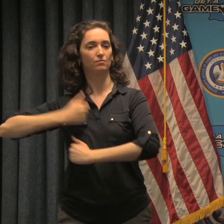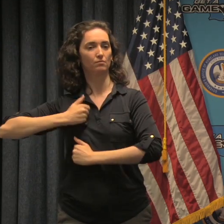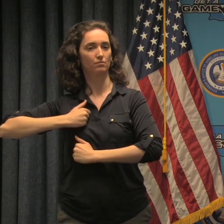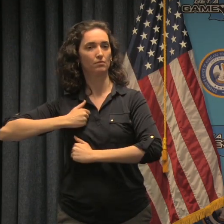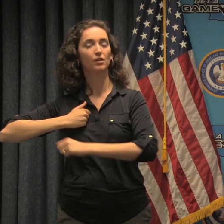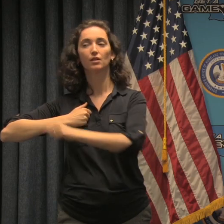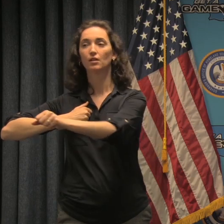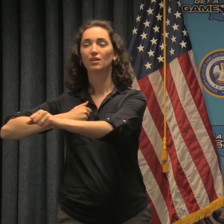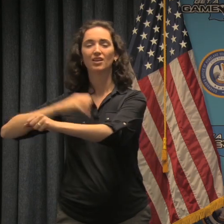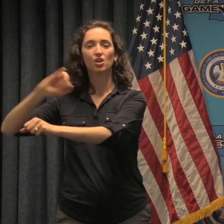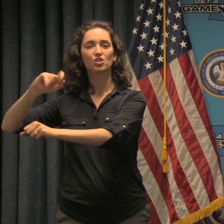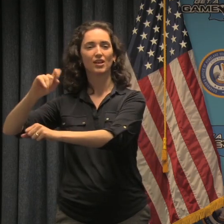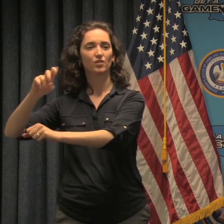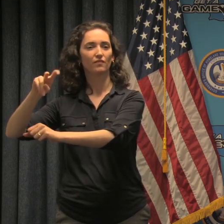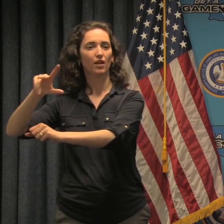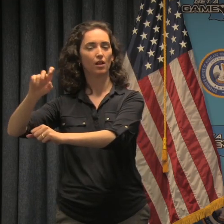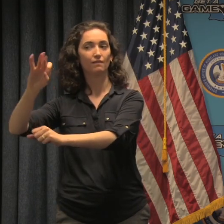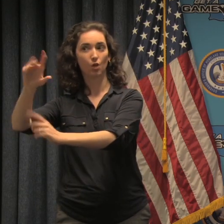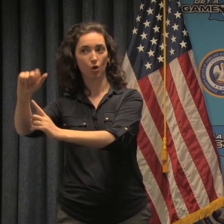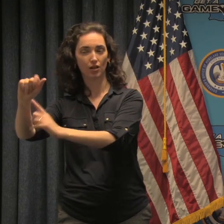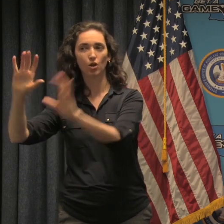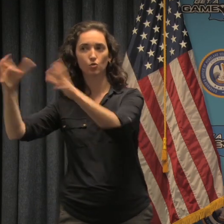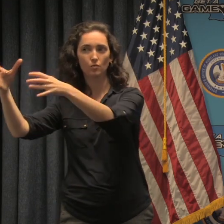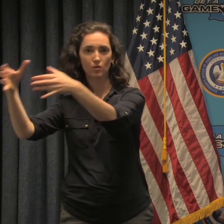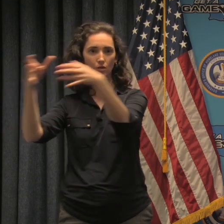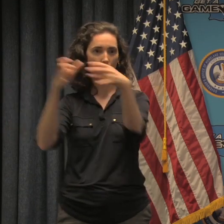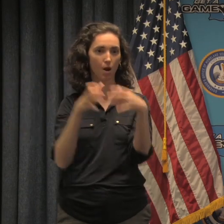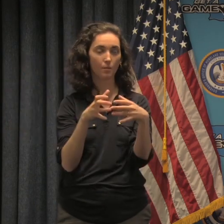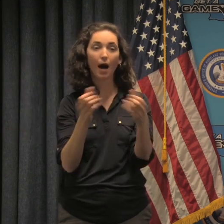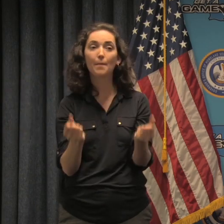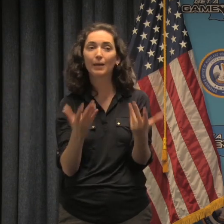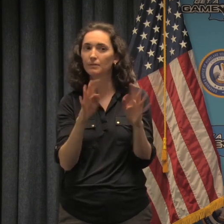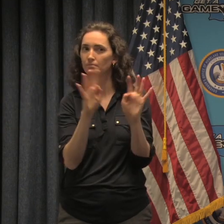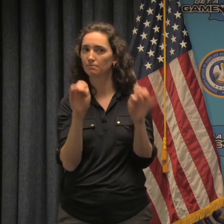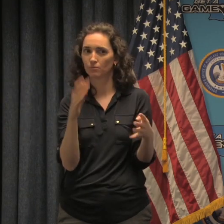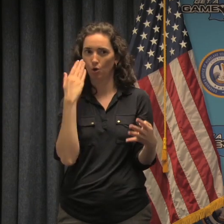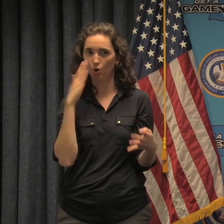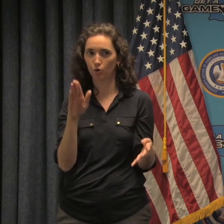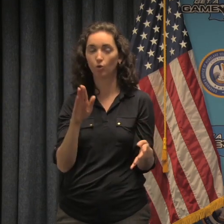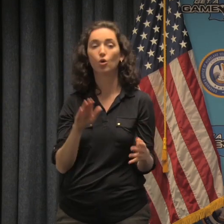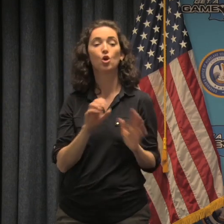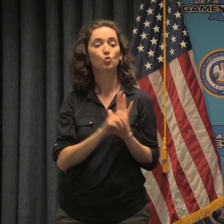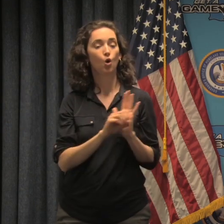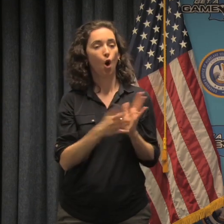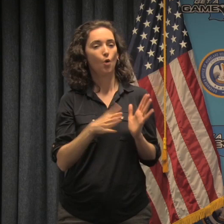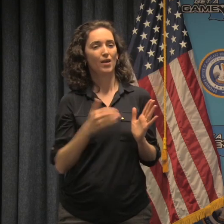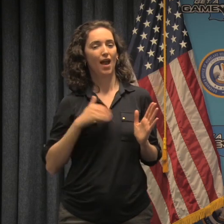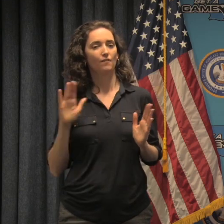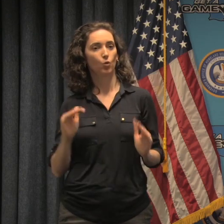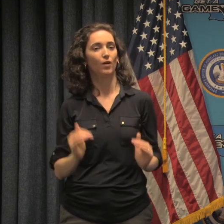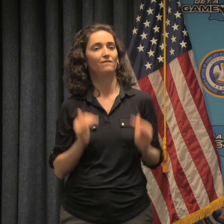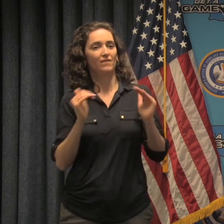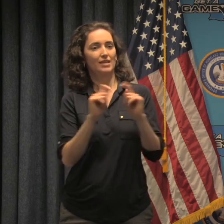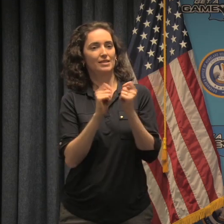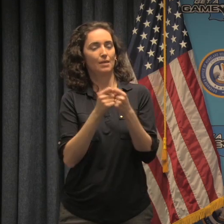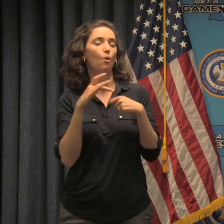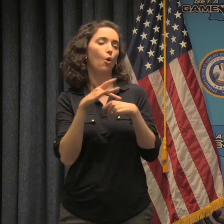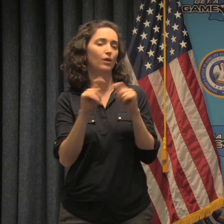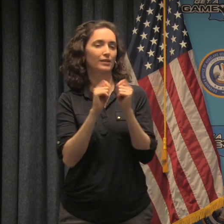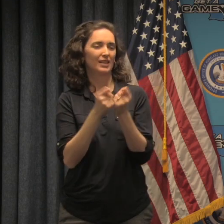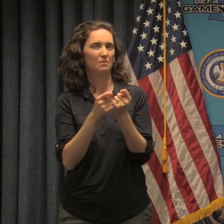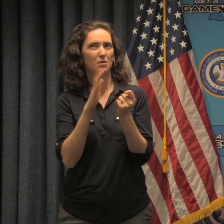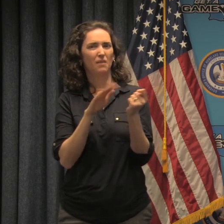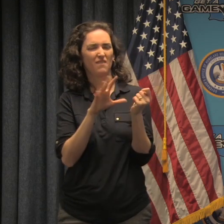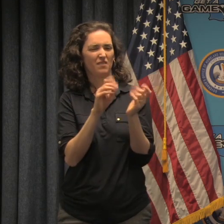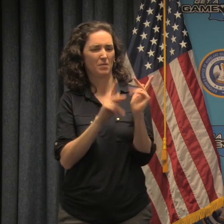Florida. We don't know precisely the number of people. We have their advanced team in New Orleans now, about 50 people. We think at the end of the day it's going